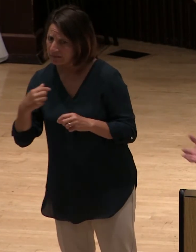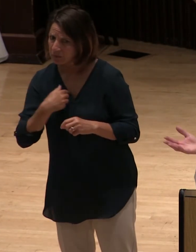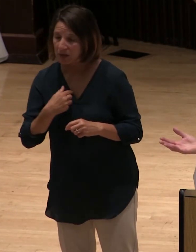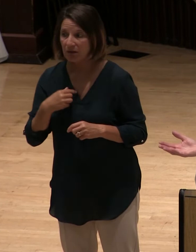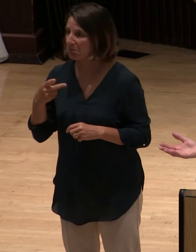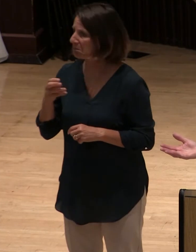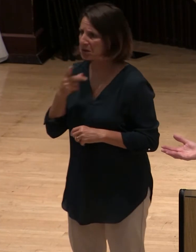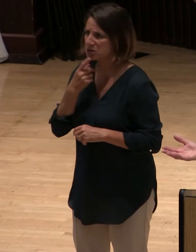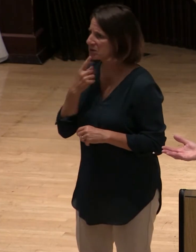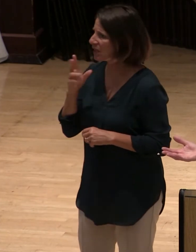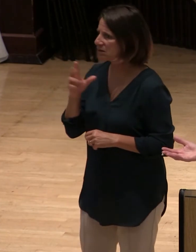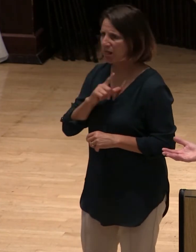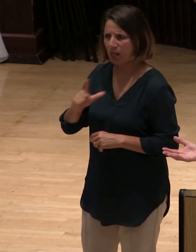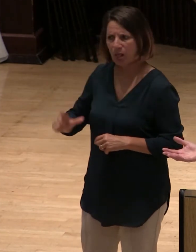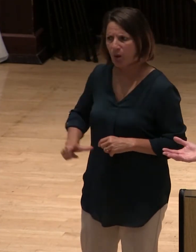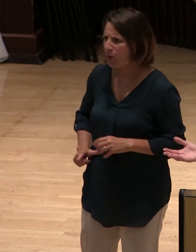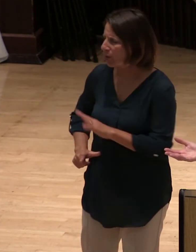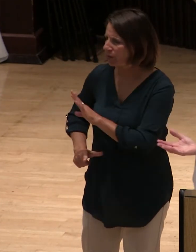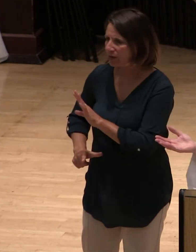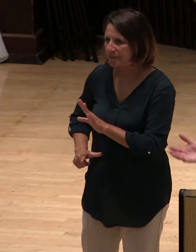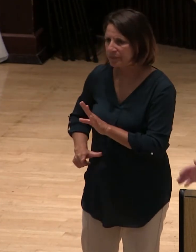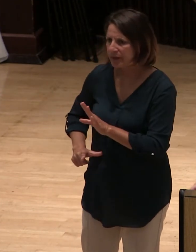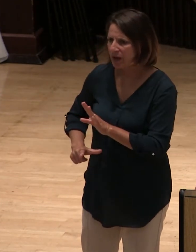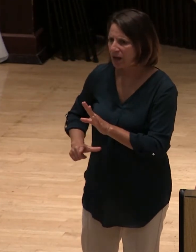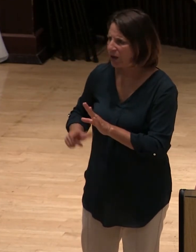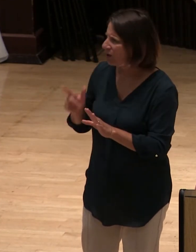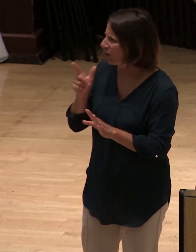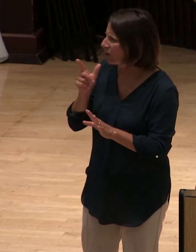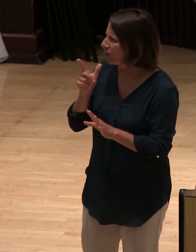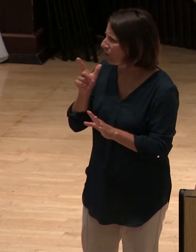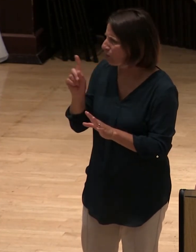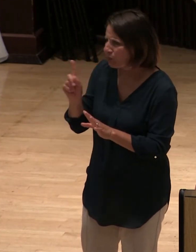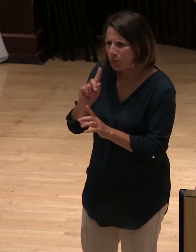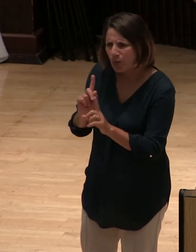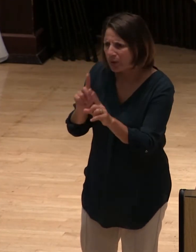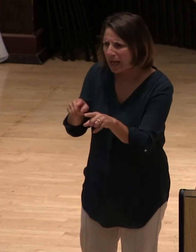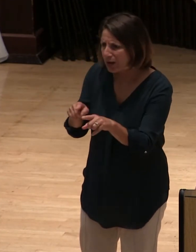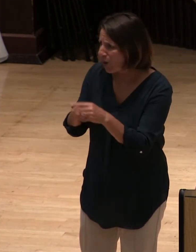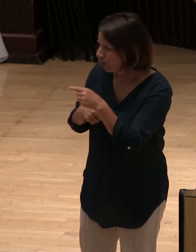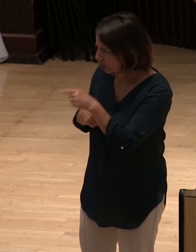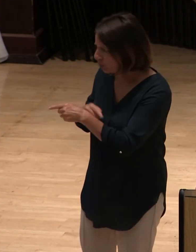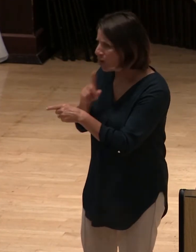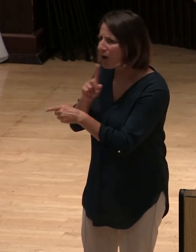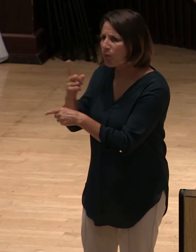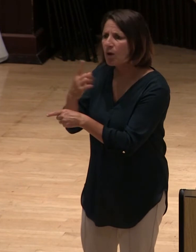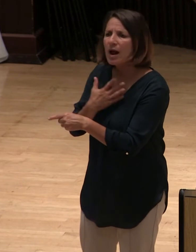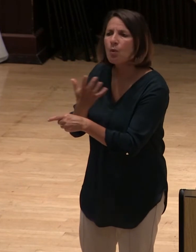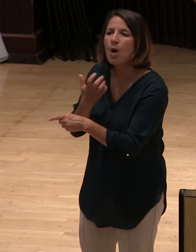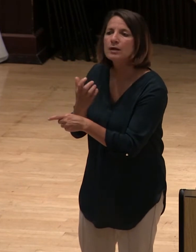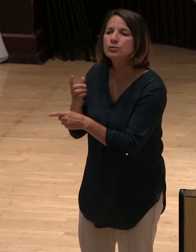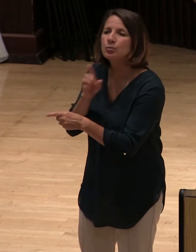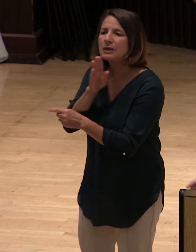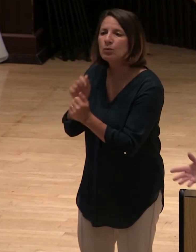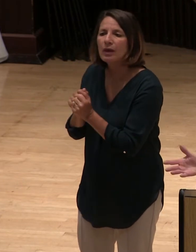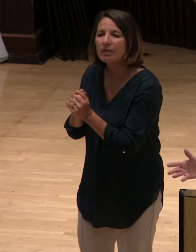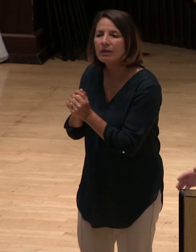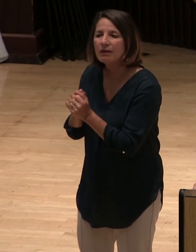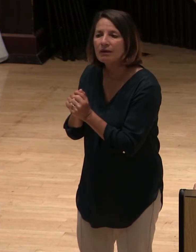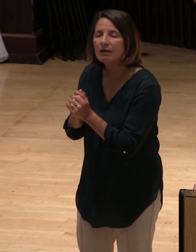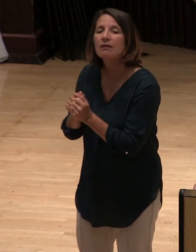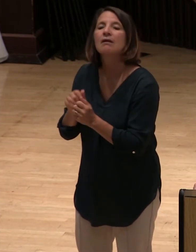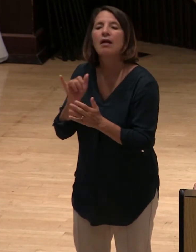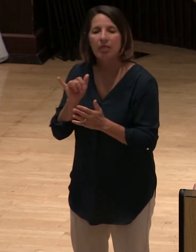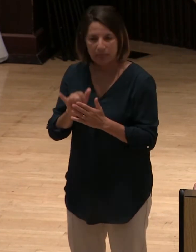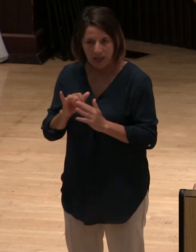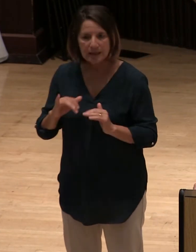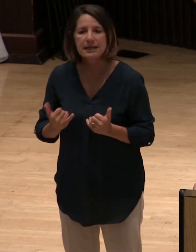replies, "Lord, to whom would I go? You are the one I want to be with." And that's how I feel